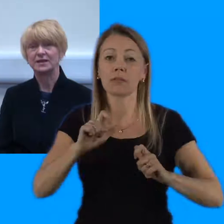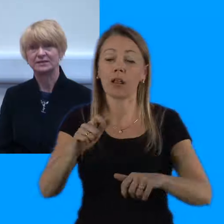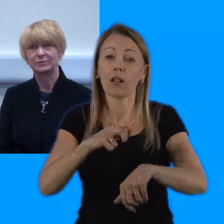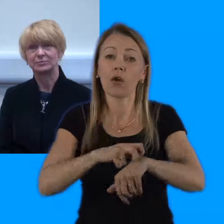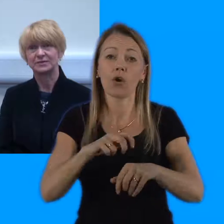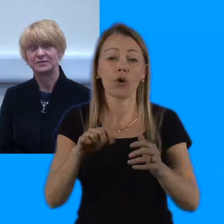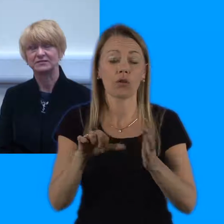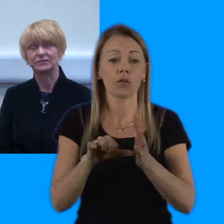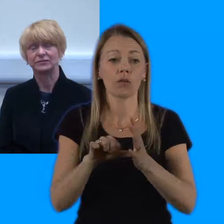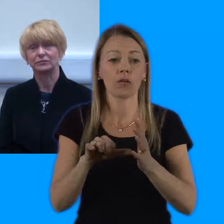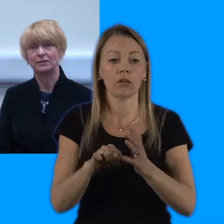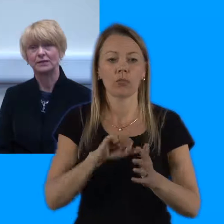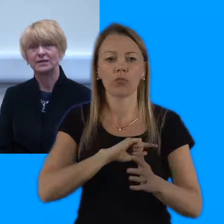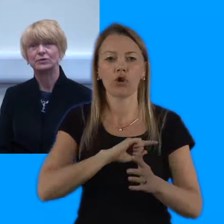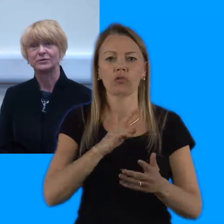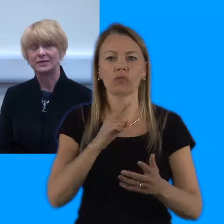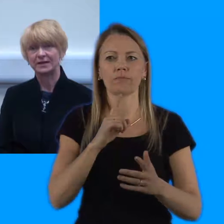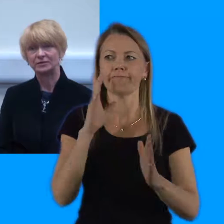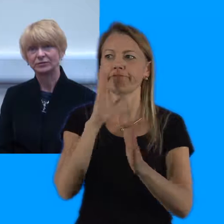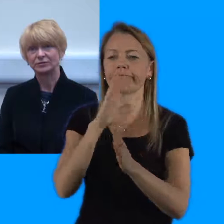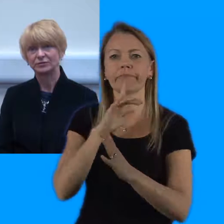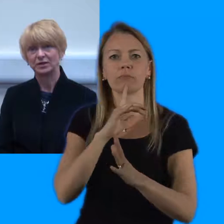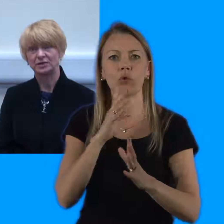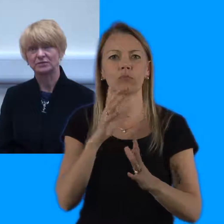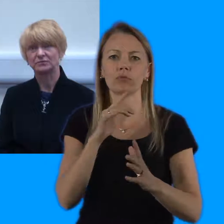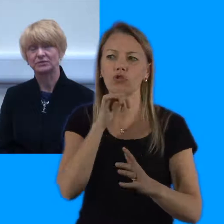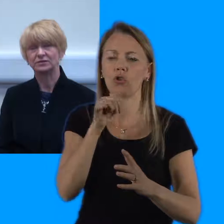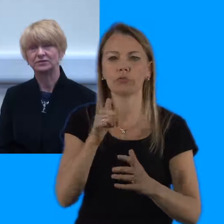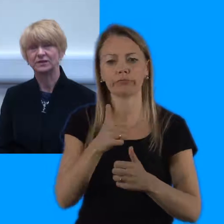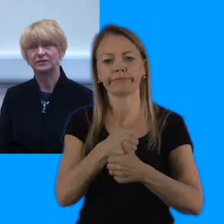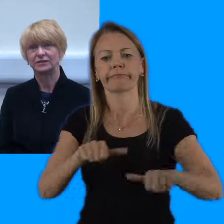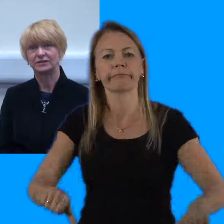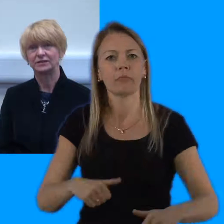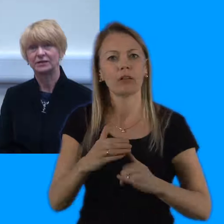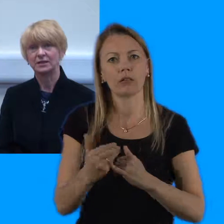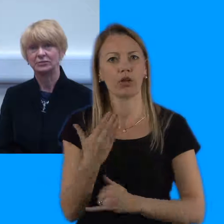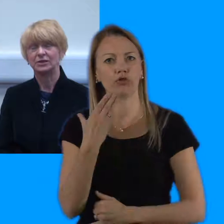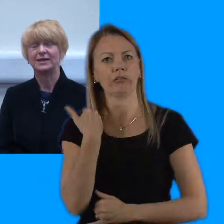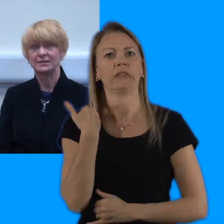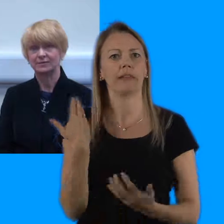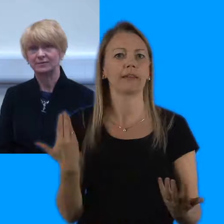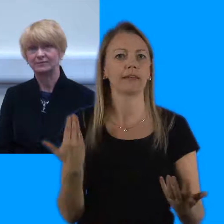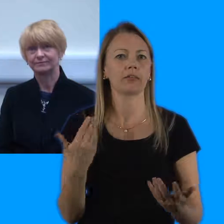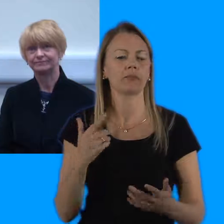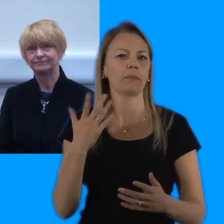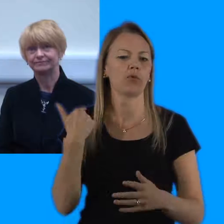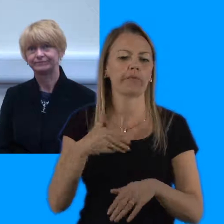it still has a problem is that it's not been tackled before until fairly recently, in great